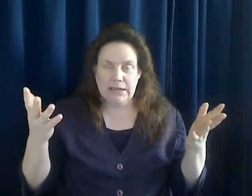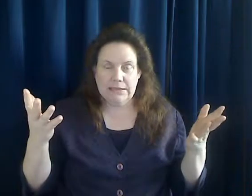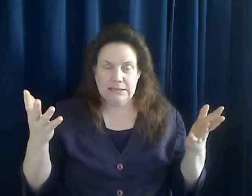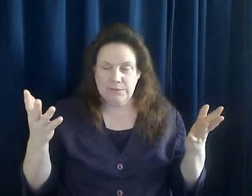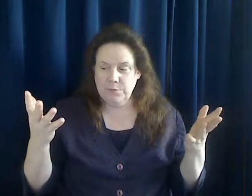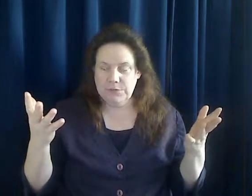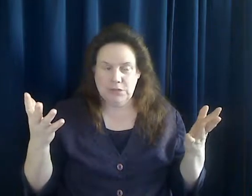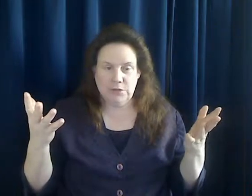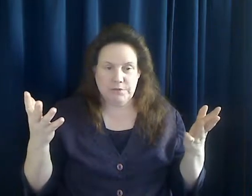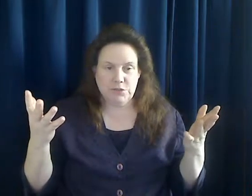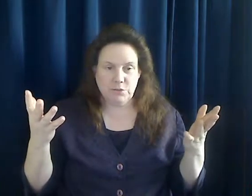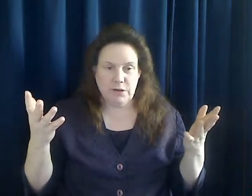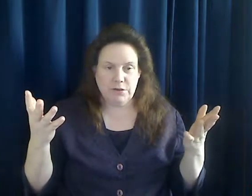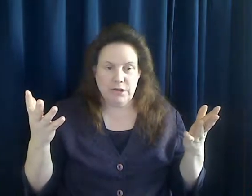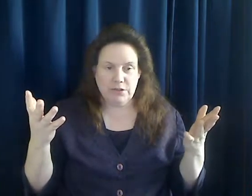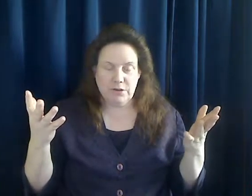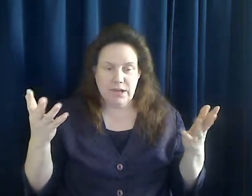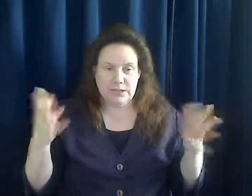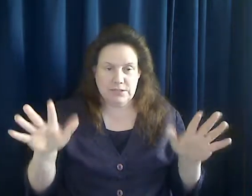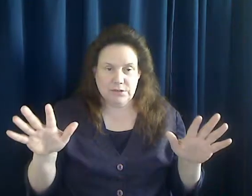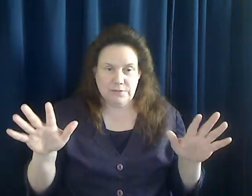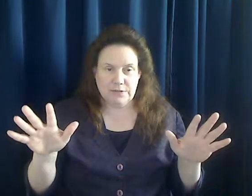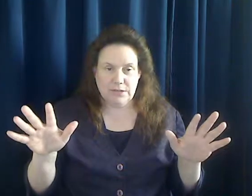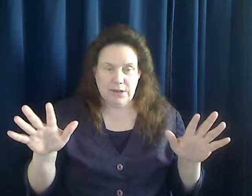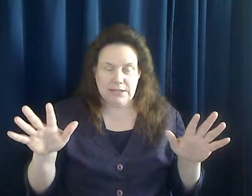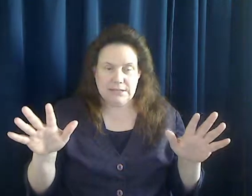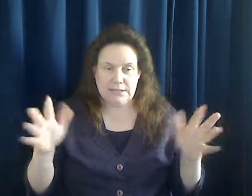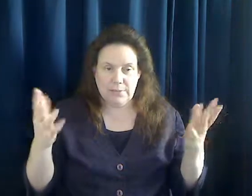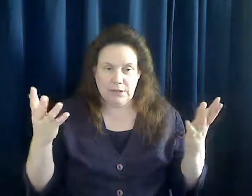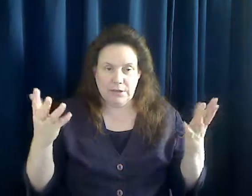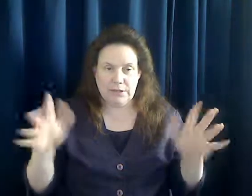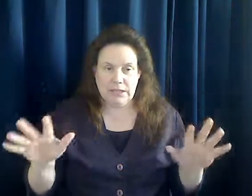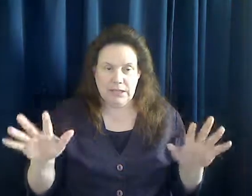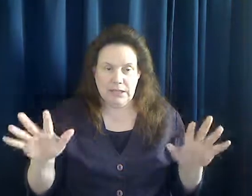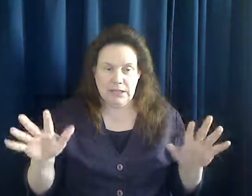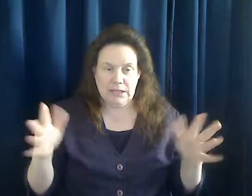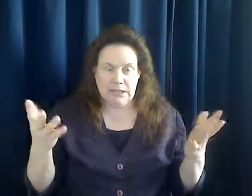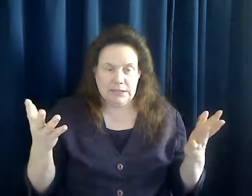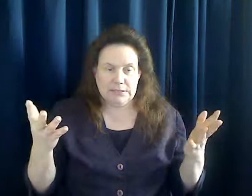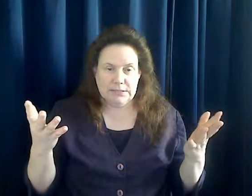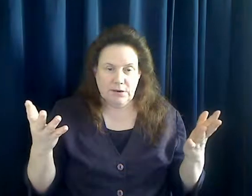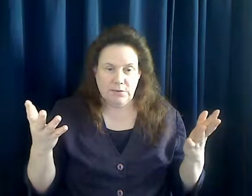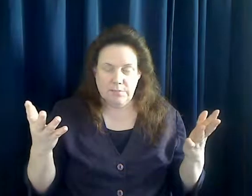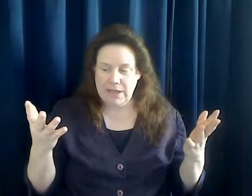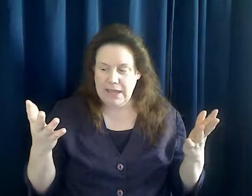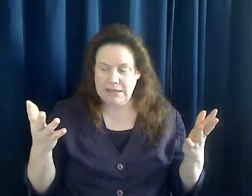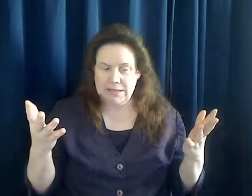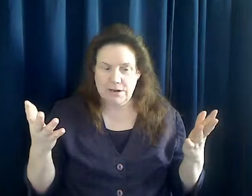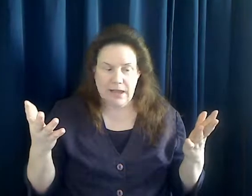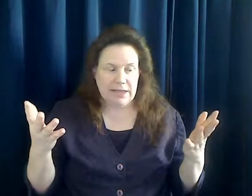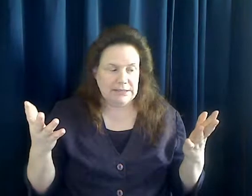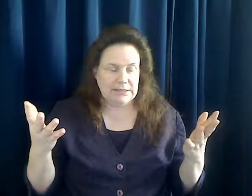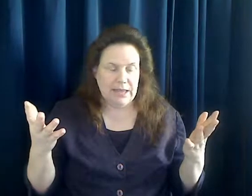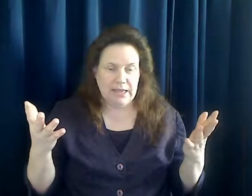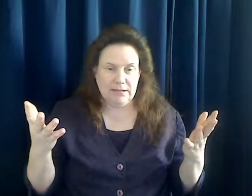And if you pretend you have dishwater on your hands and you're flicking your hands a little bit quickly, so my hands are at an